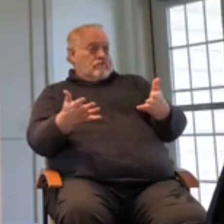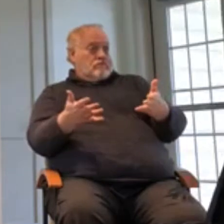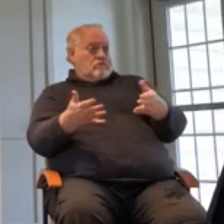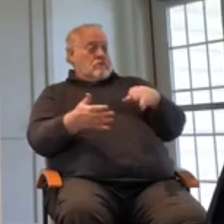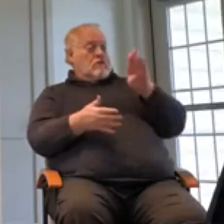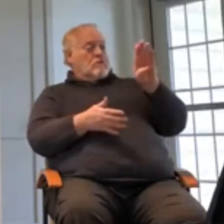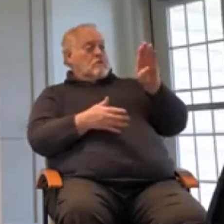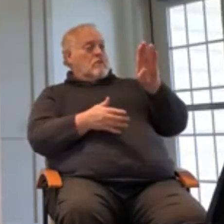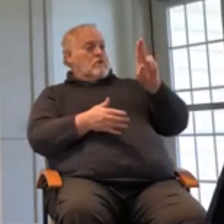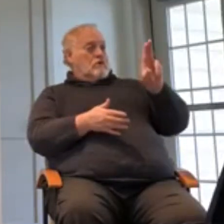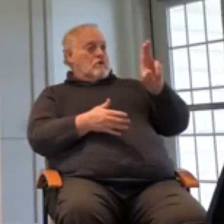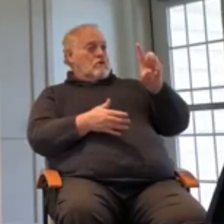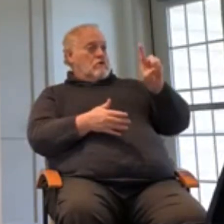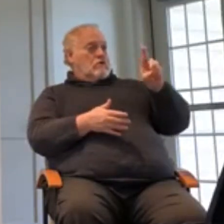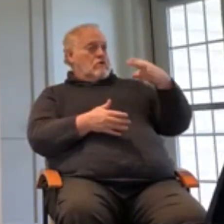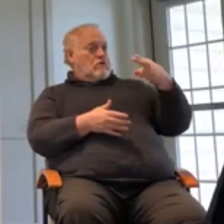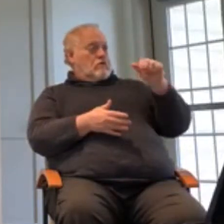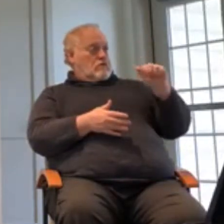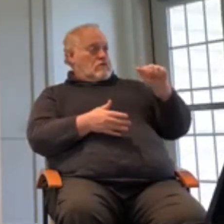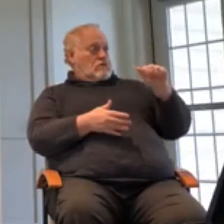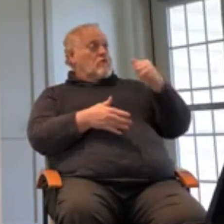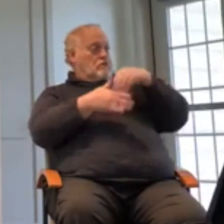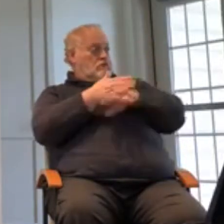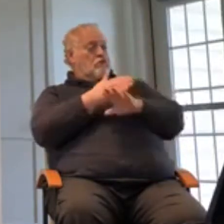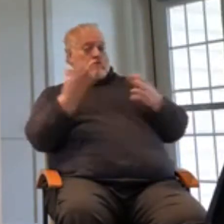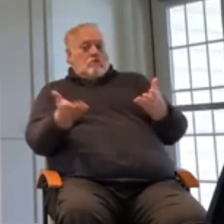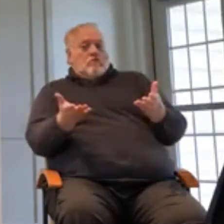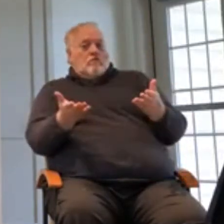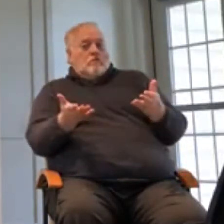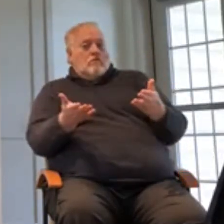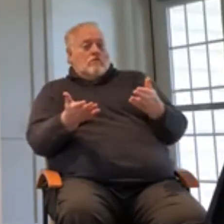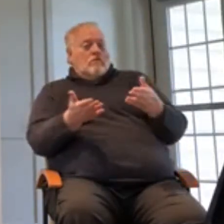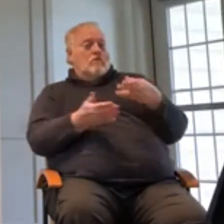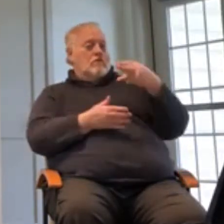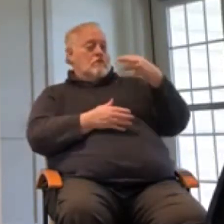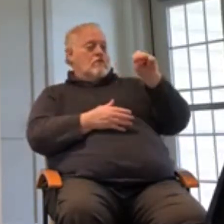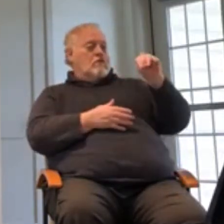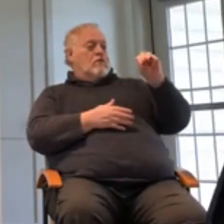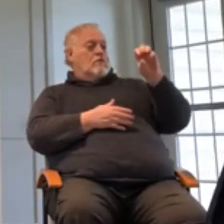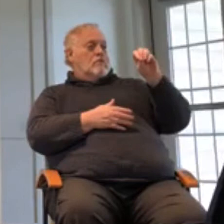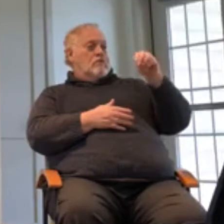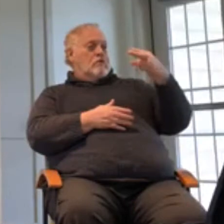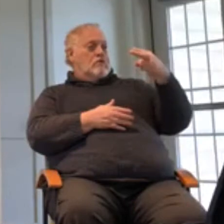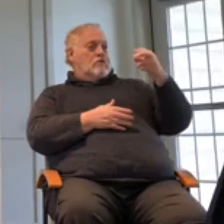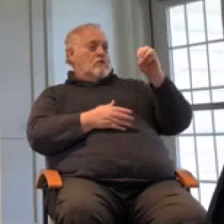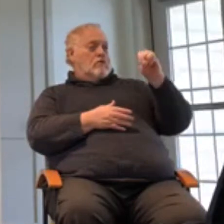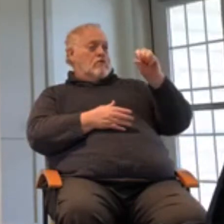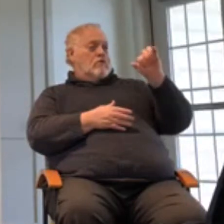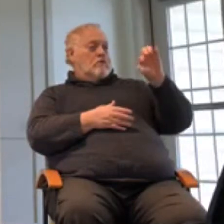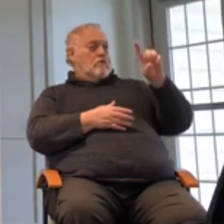born. Muhammad was born. Right? But none of them shed their blood,